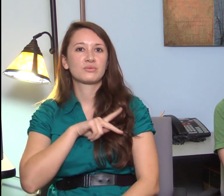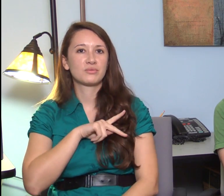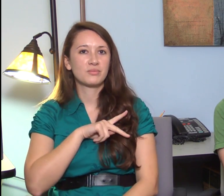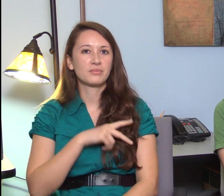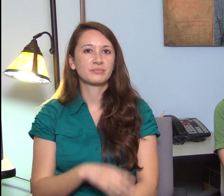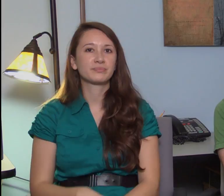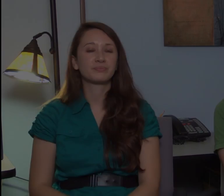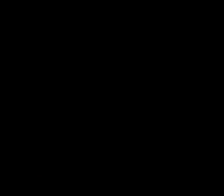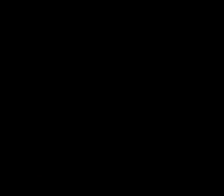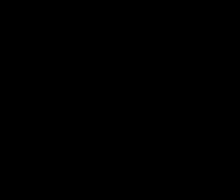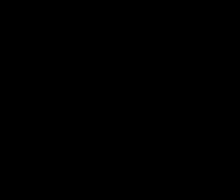the personal.